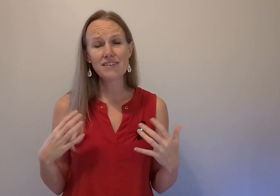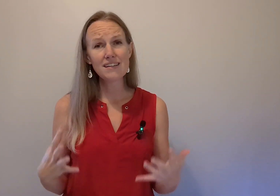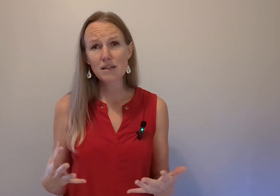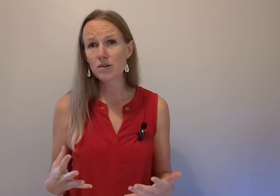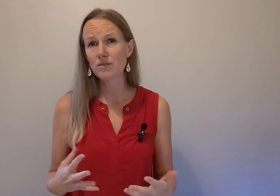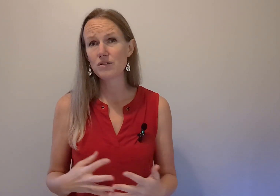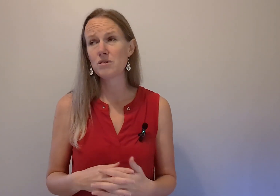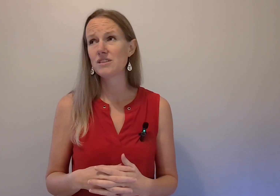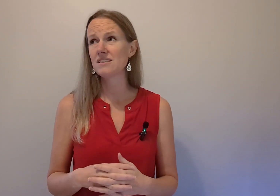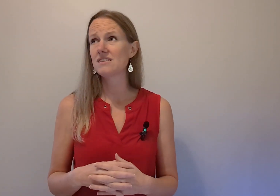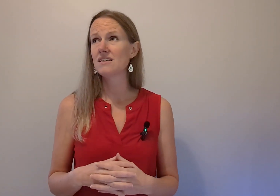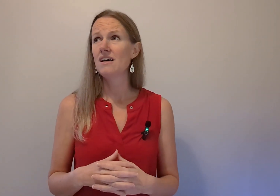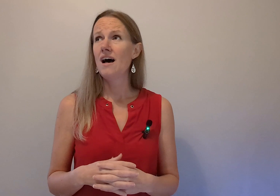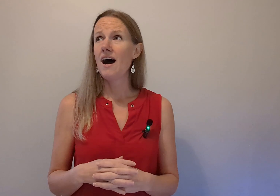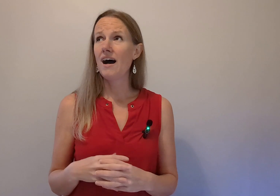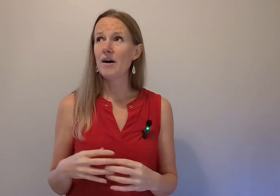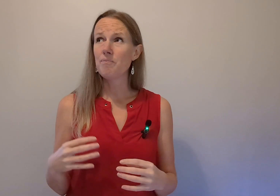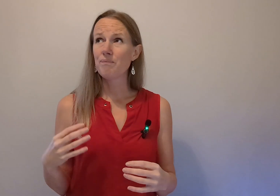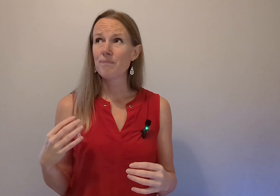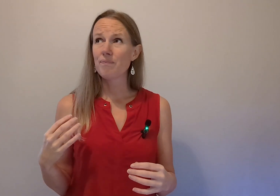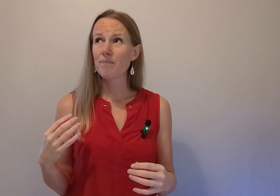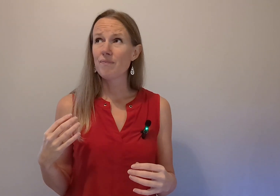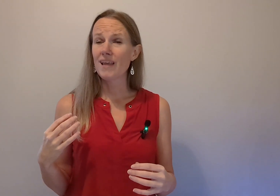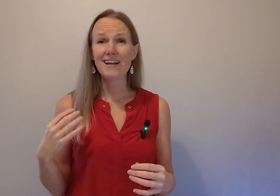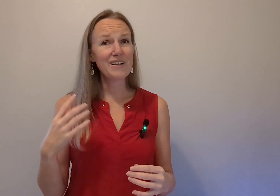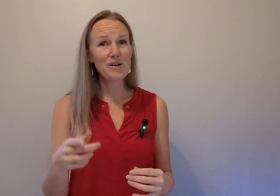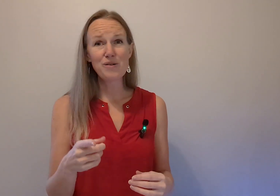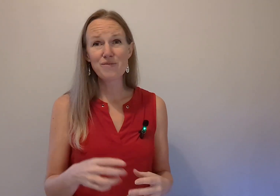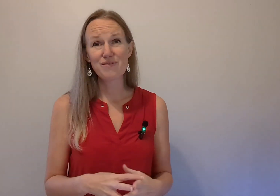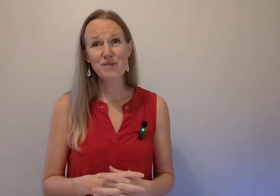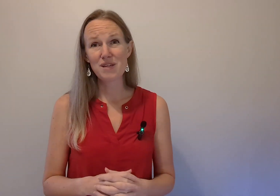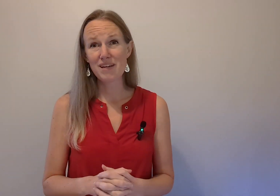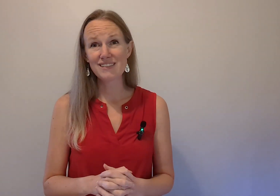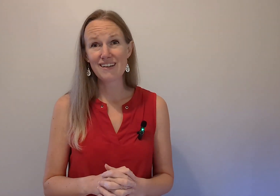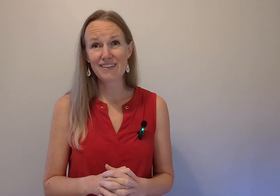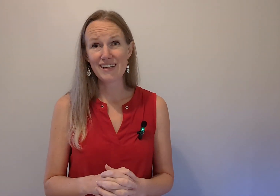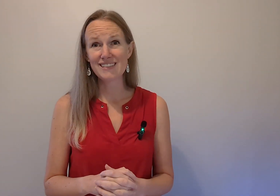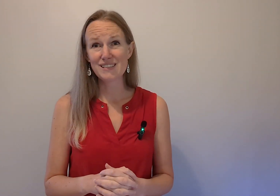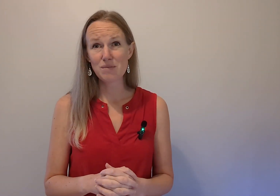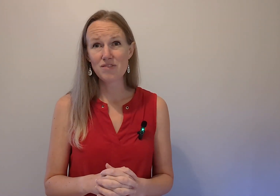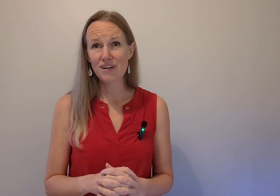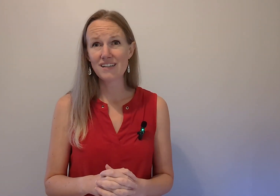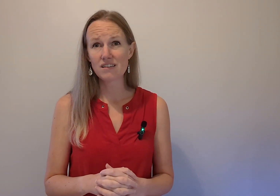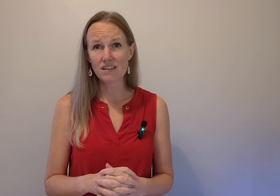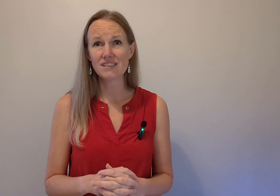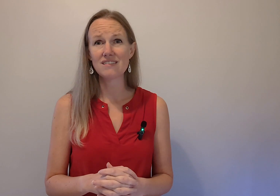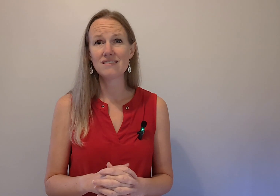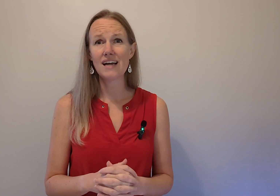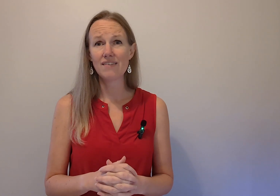feel like I'm going through the motions. And I know through emails and other things that some of you guys are also having a